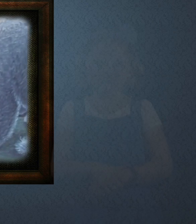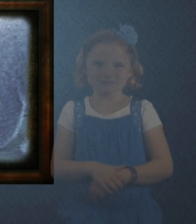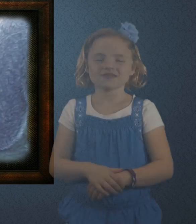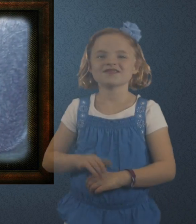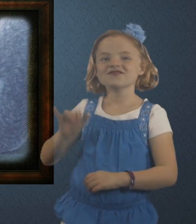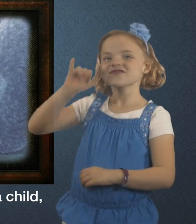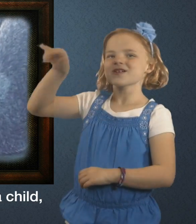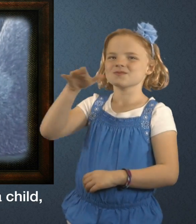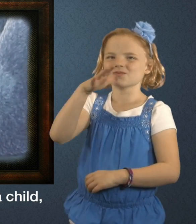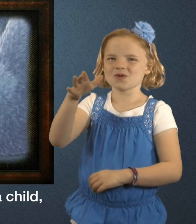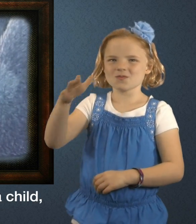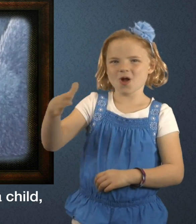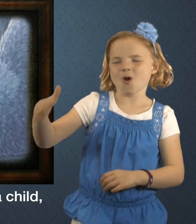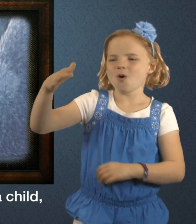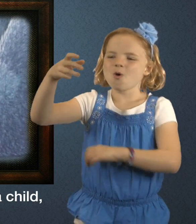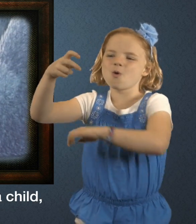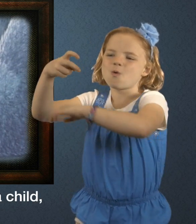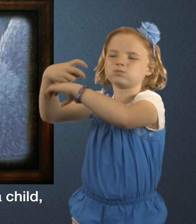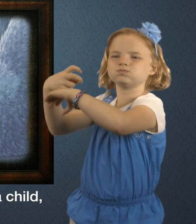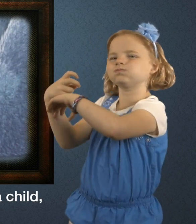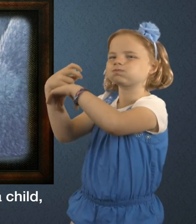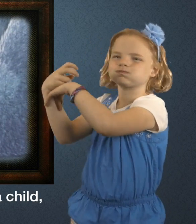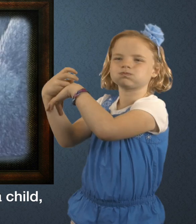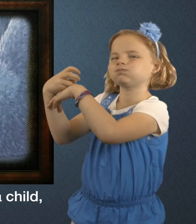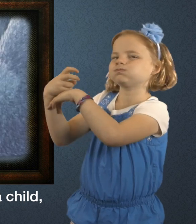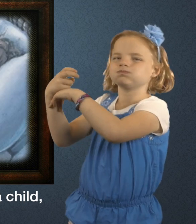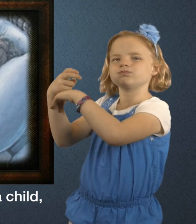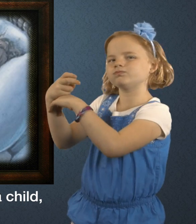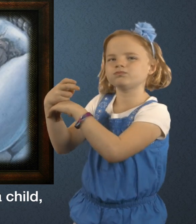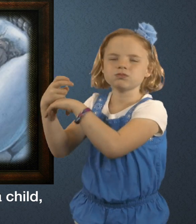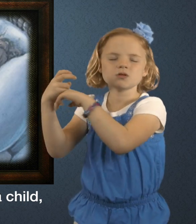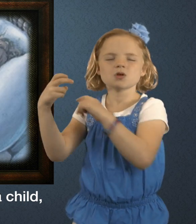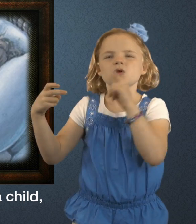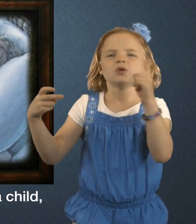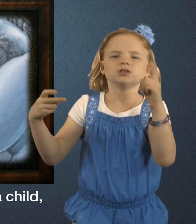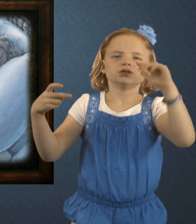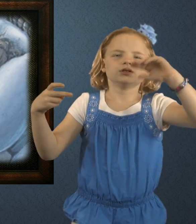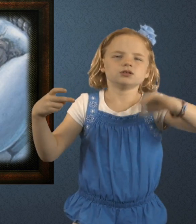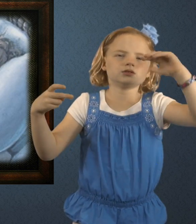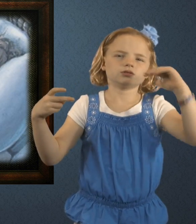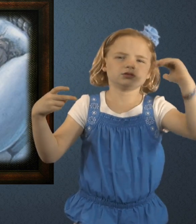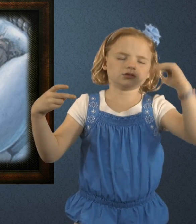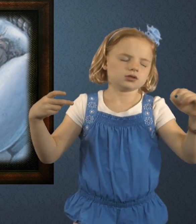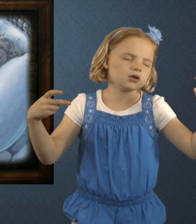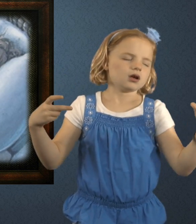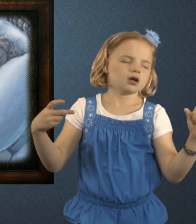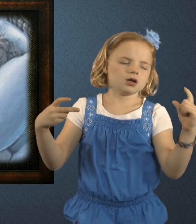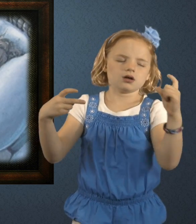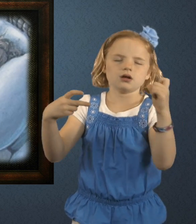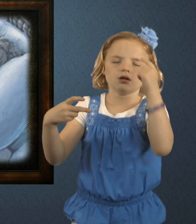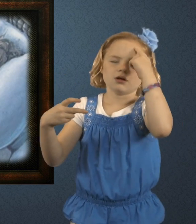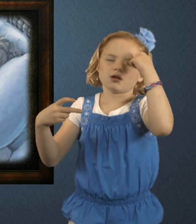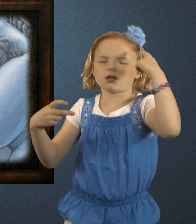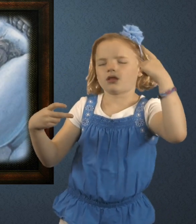And on that granny, there is a child, a dreaming child.